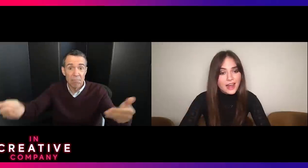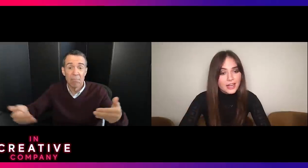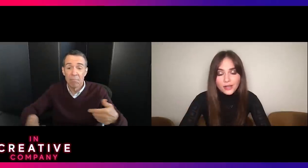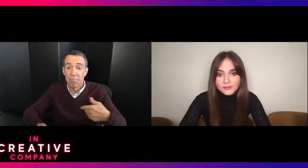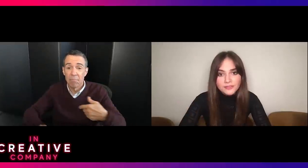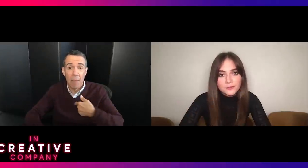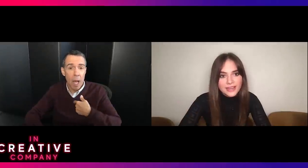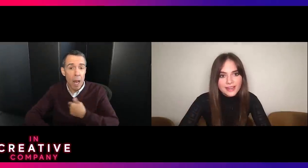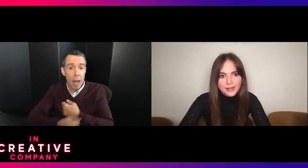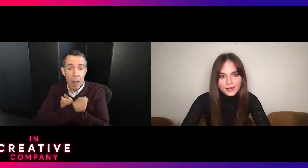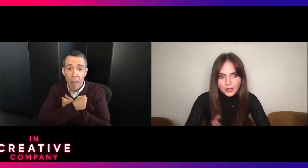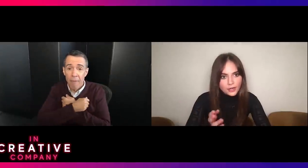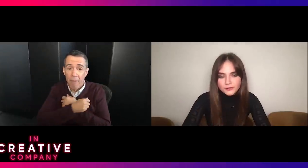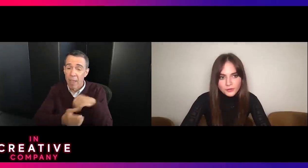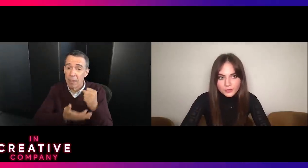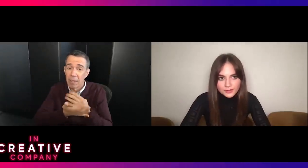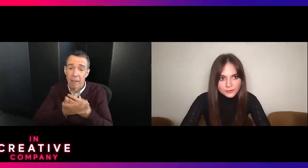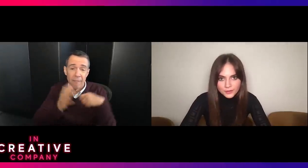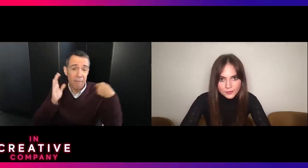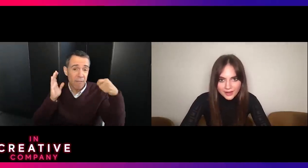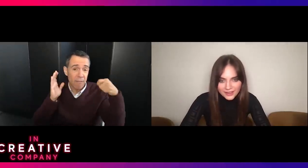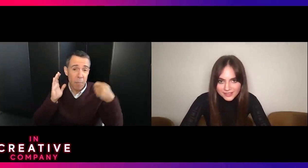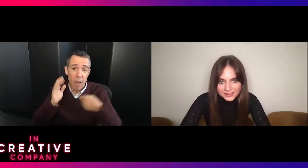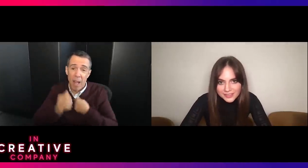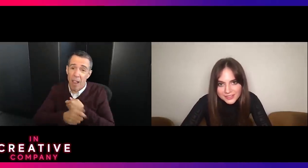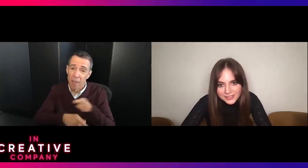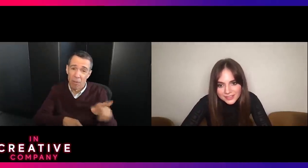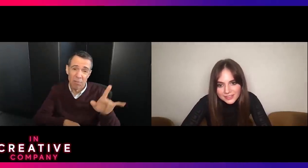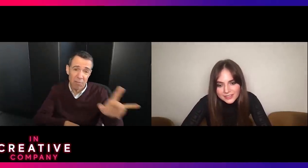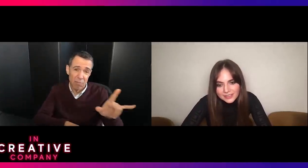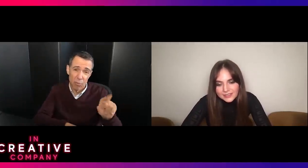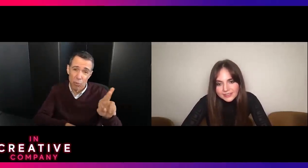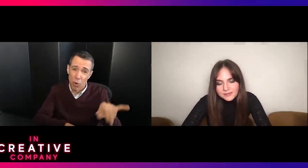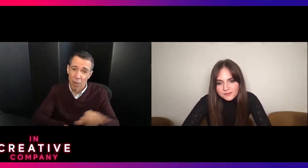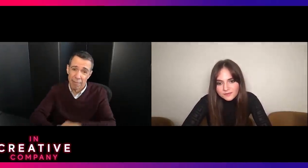honestly, I loved filming it, and I loved Troy with all my heart.